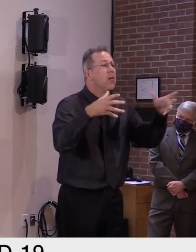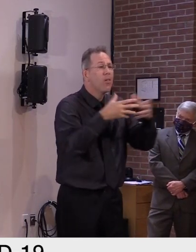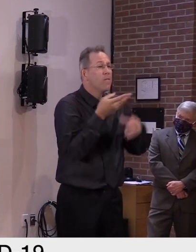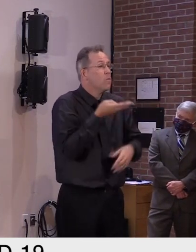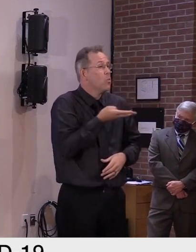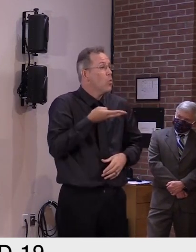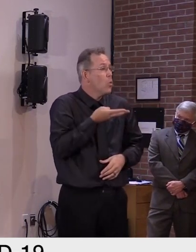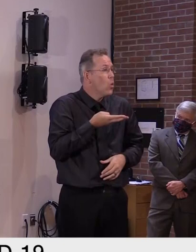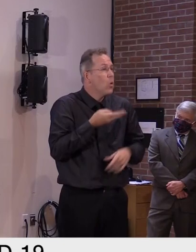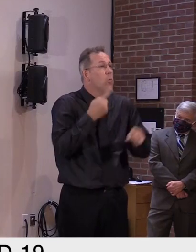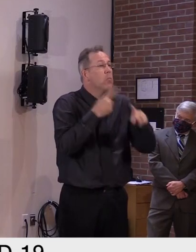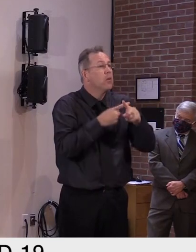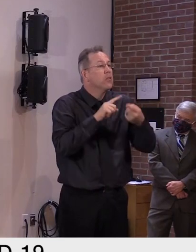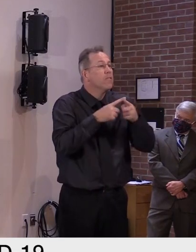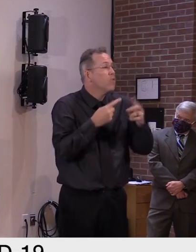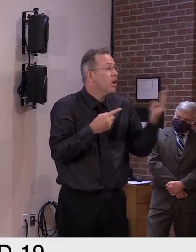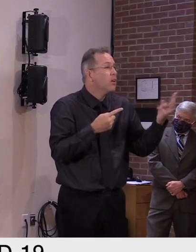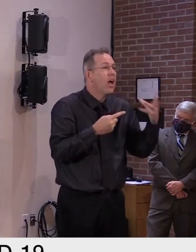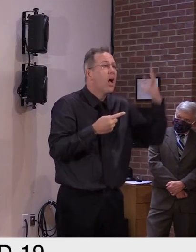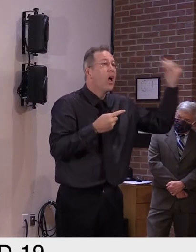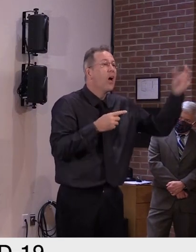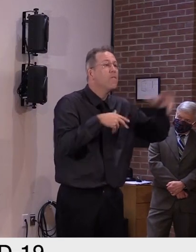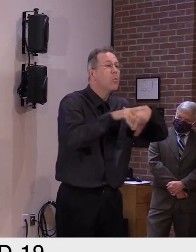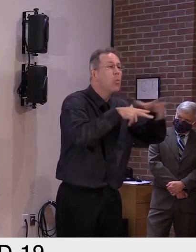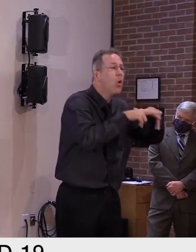of, as long as we're not